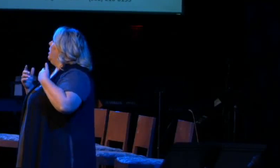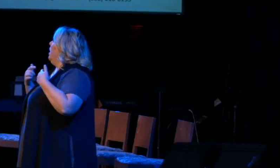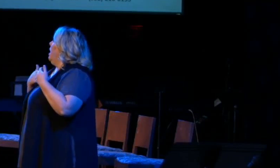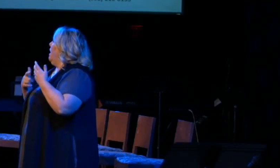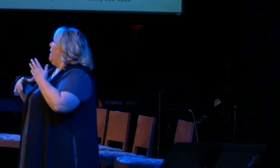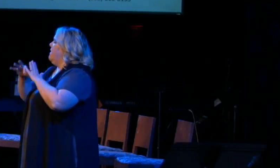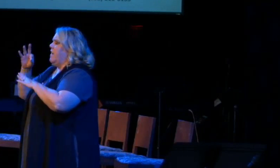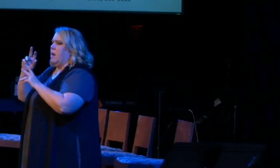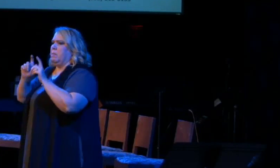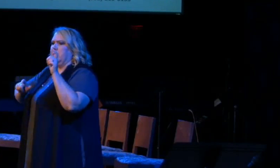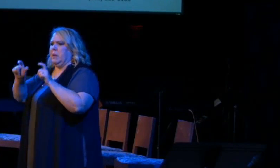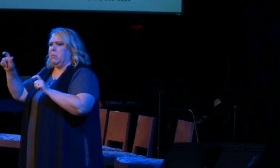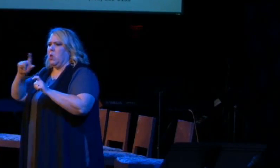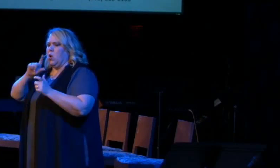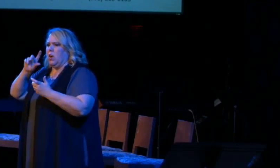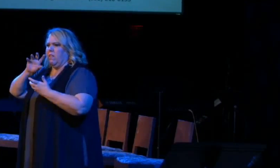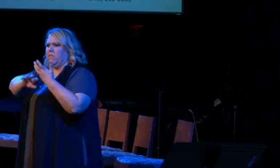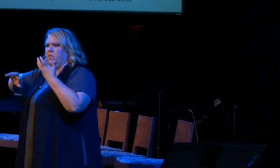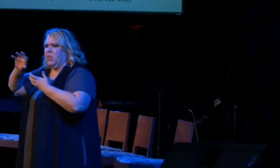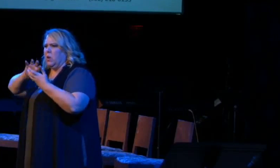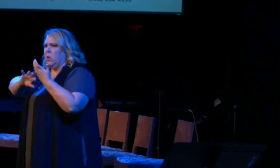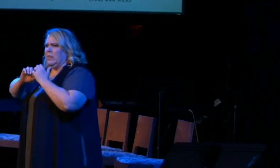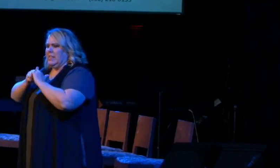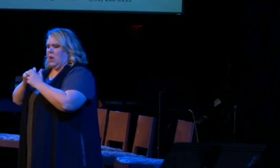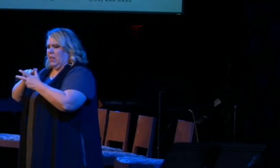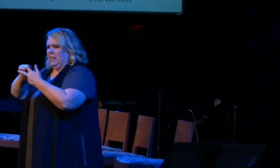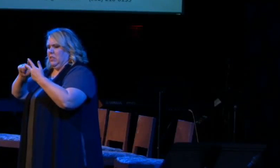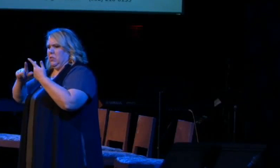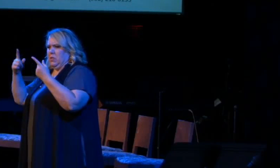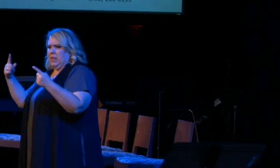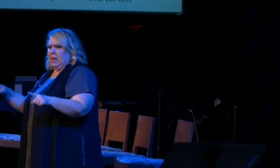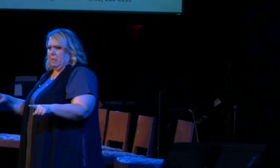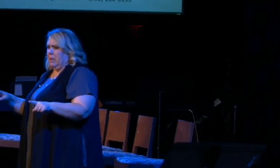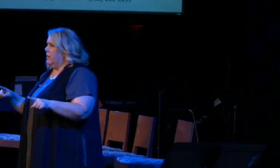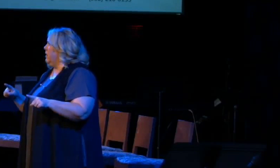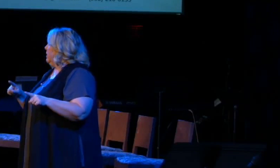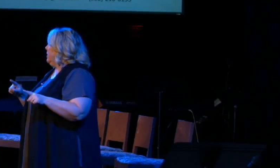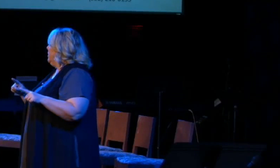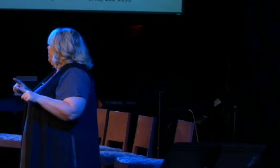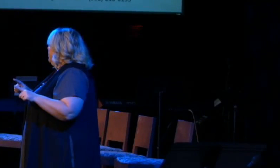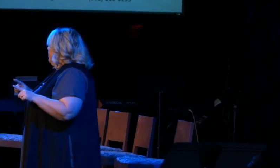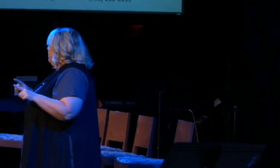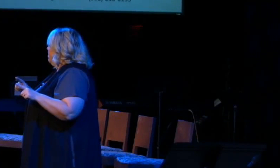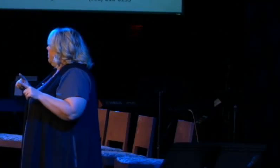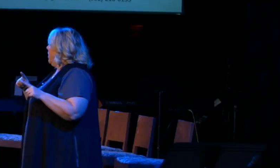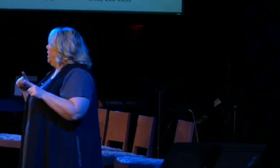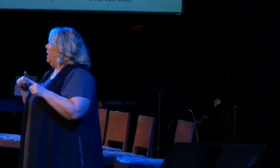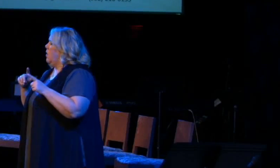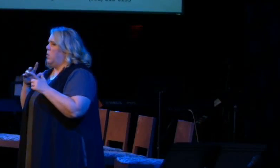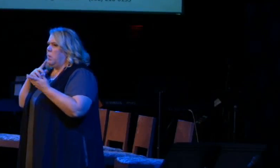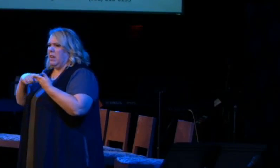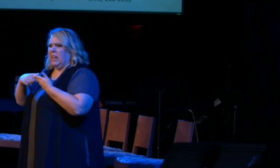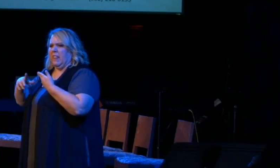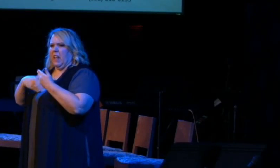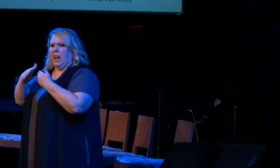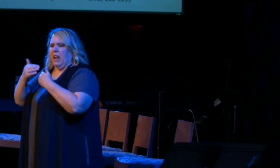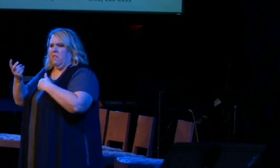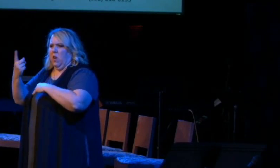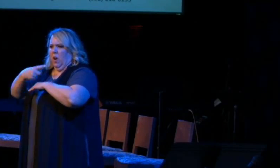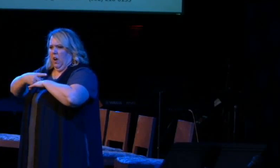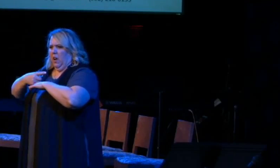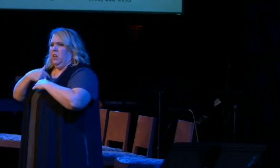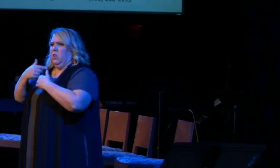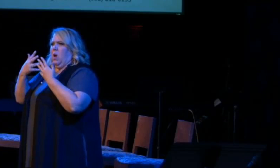are sort of confused. How did these three things come about that are coming out to the whole church within the next few days? And so I want to put